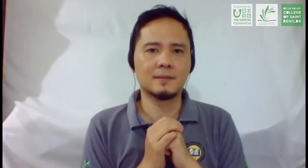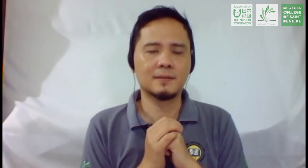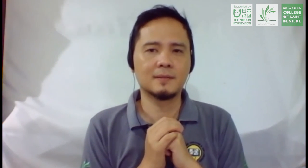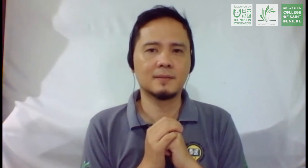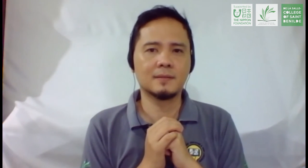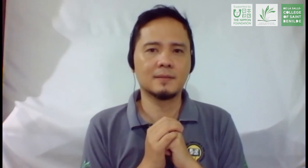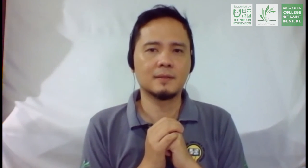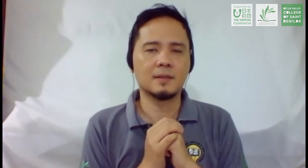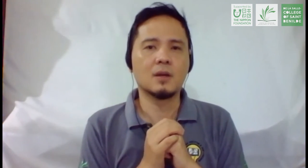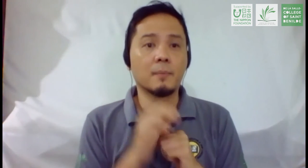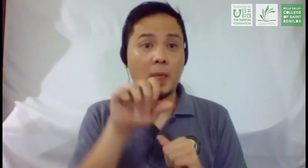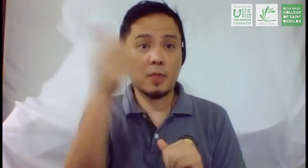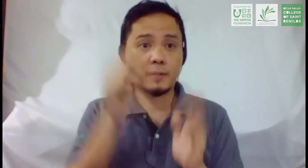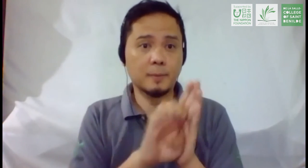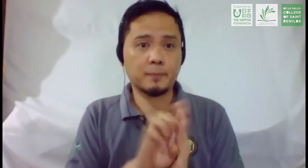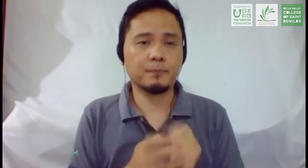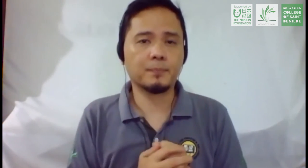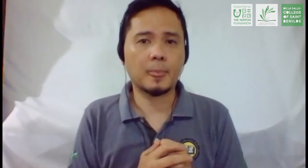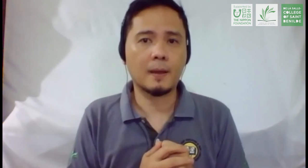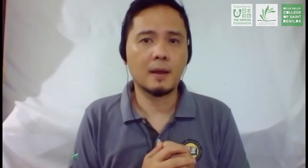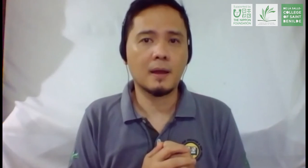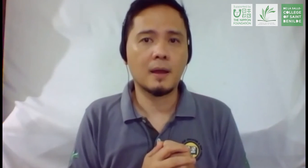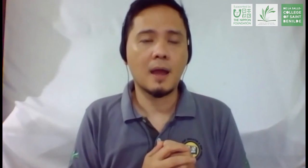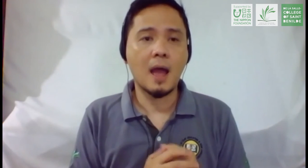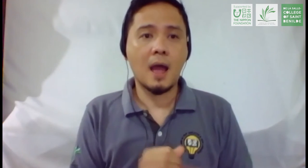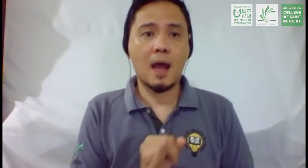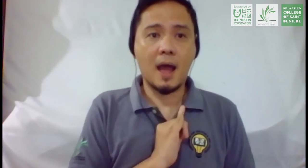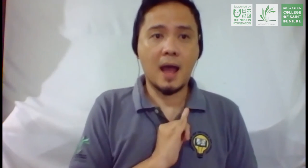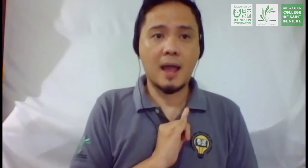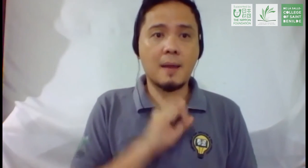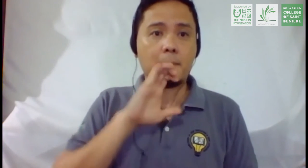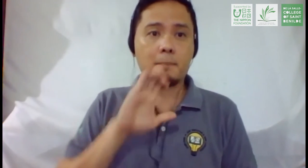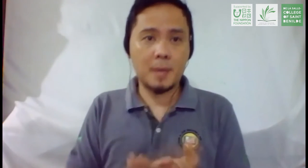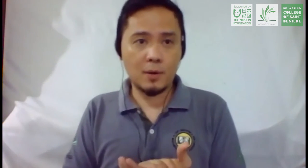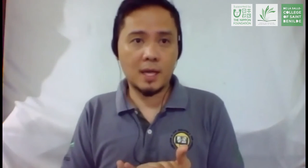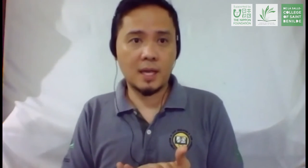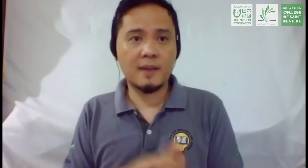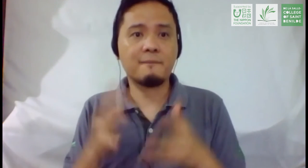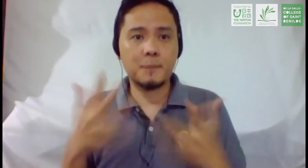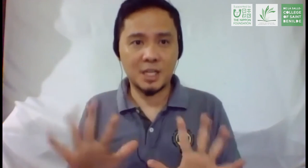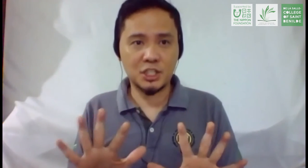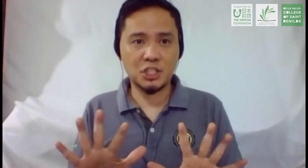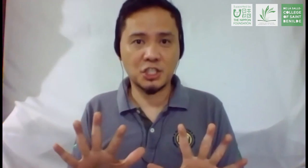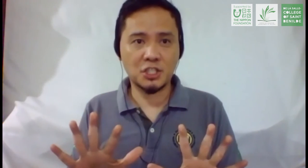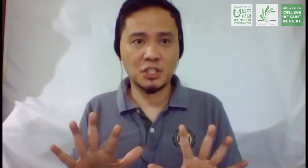Now, in a sentence like I marry finish,